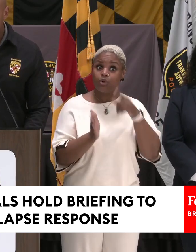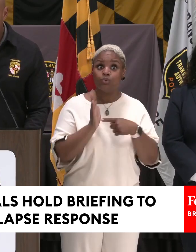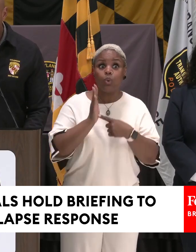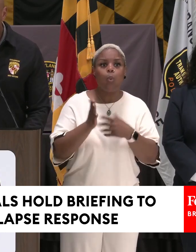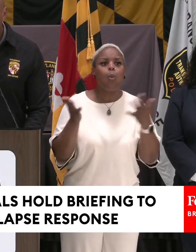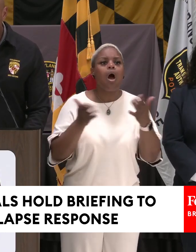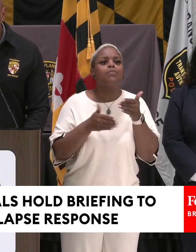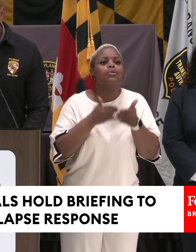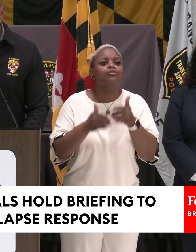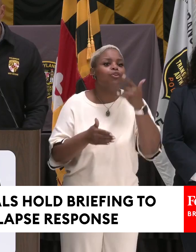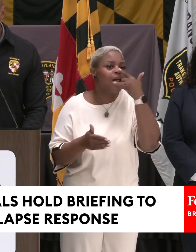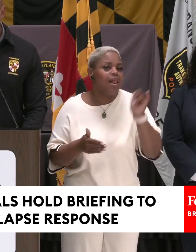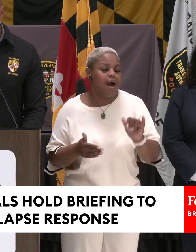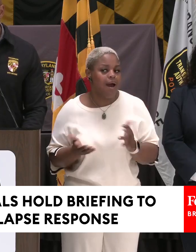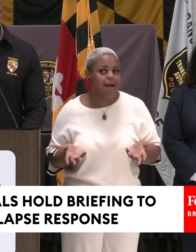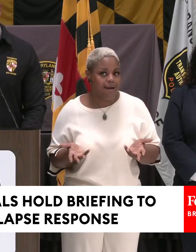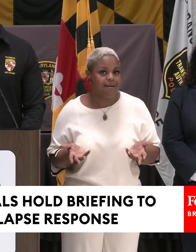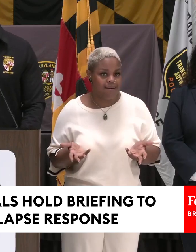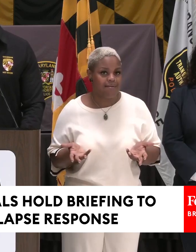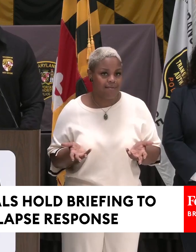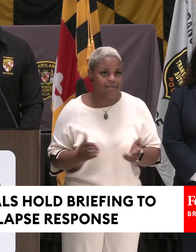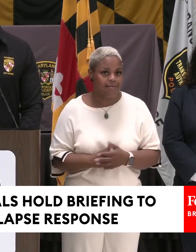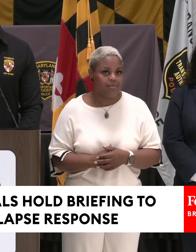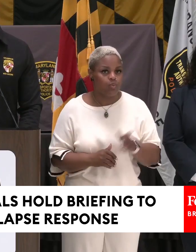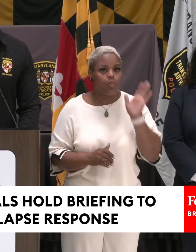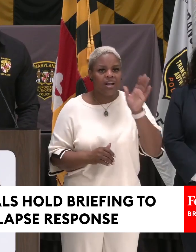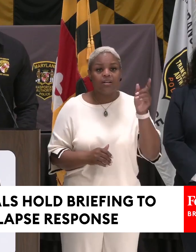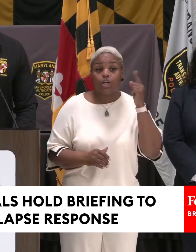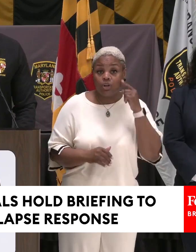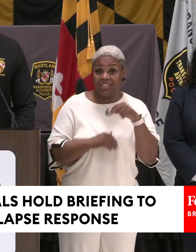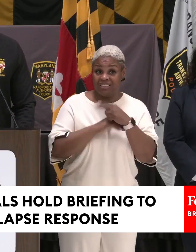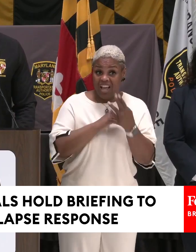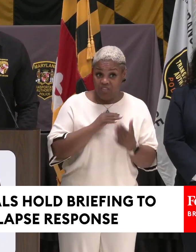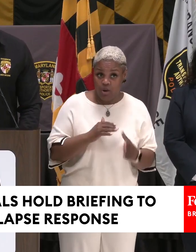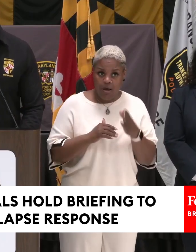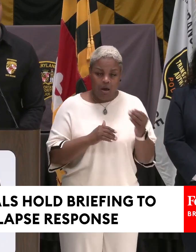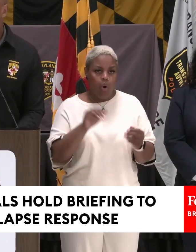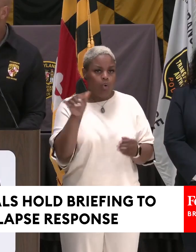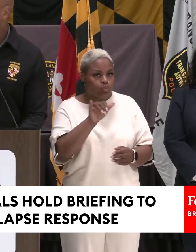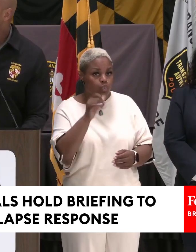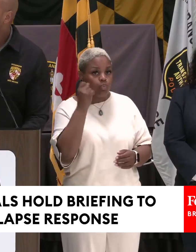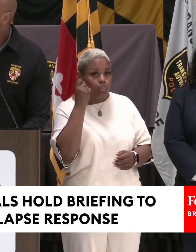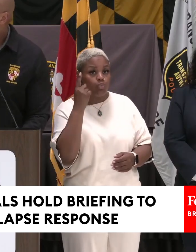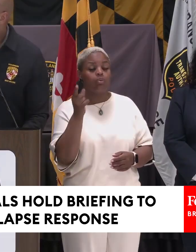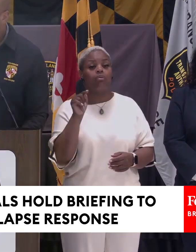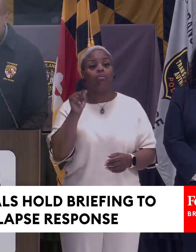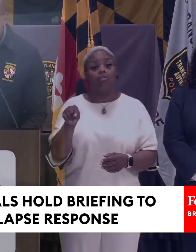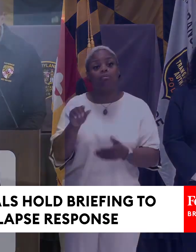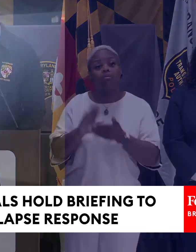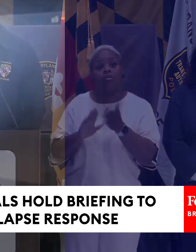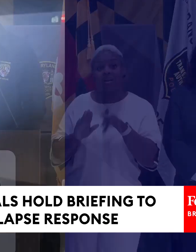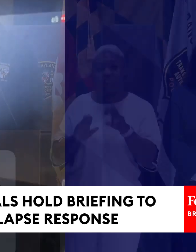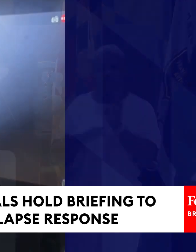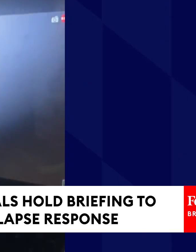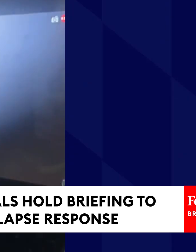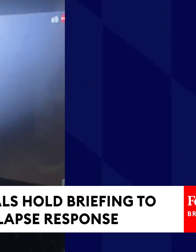looks like. And you'll be able to hear both the salvage diver and also the operator in this video.